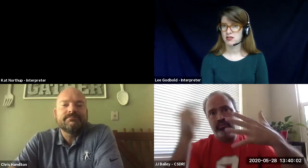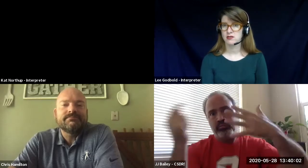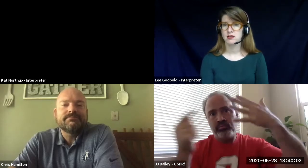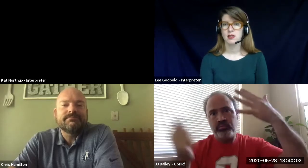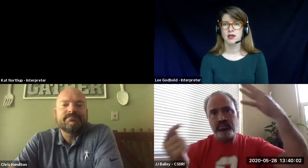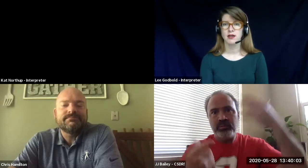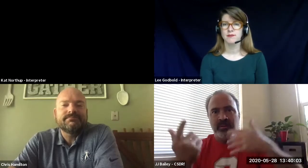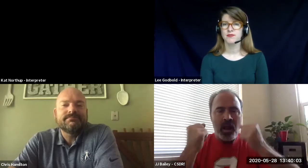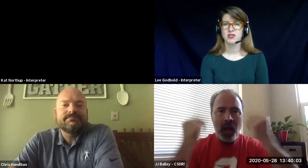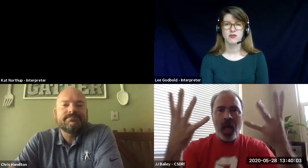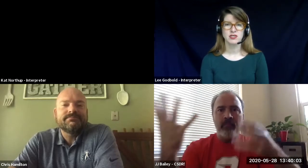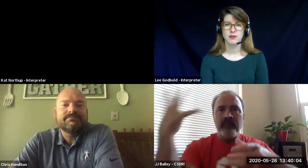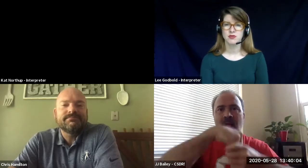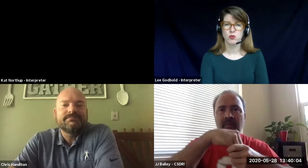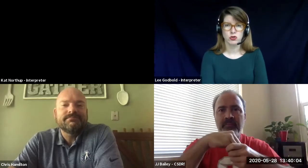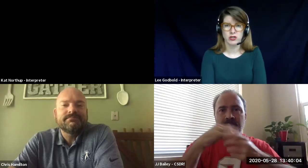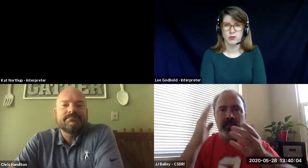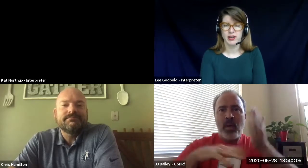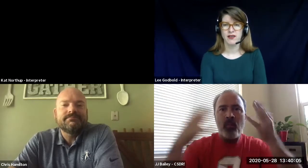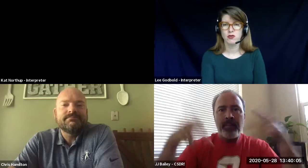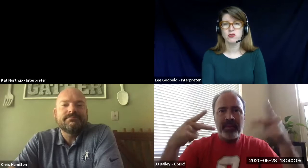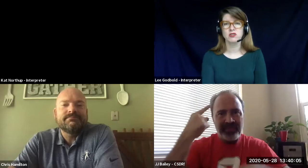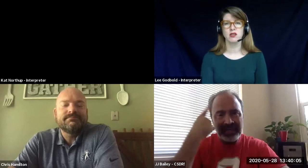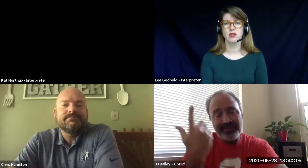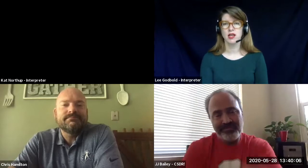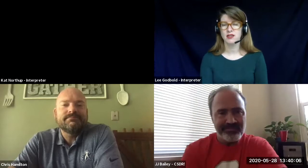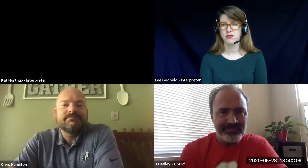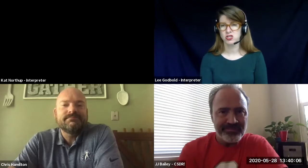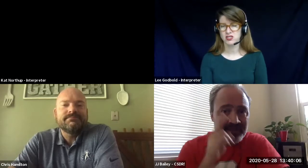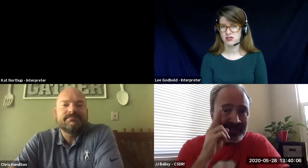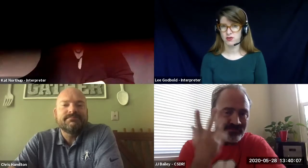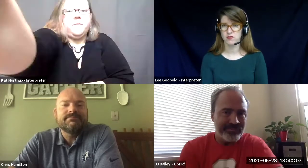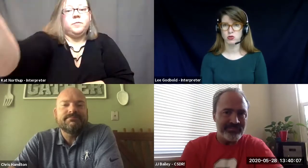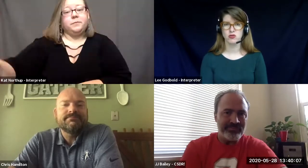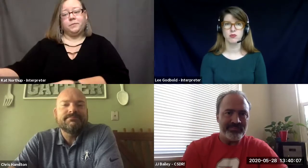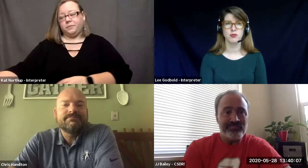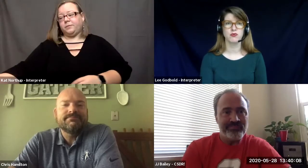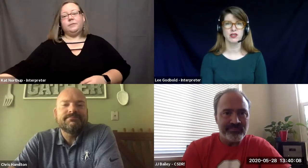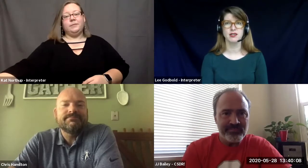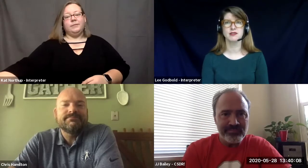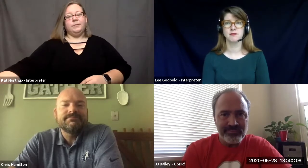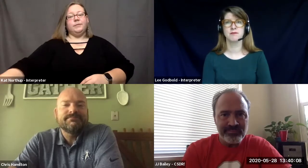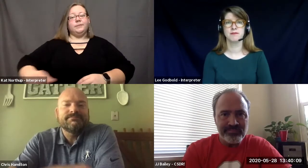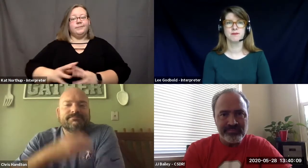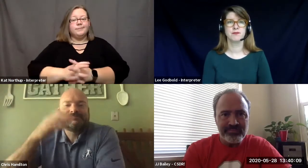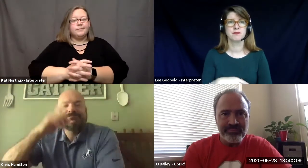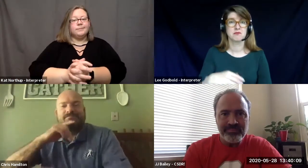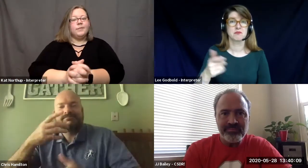sales, different types of ordering, what have you. There's a lot of logistics involved, more so than people realize.